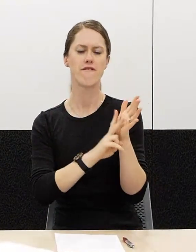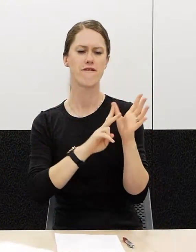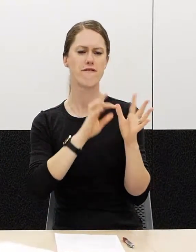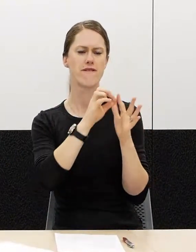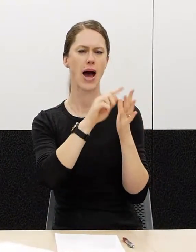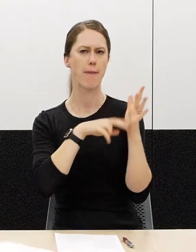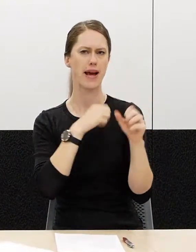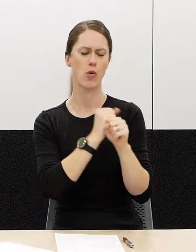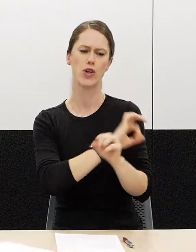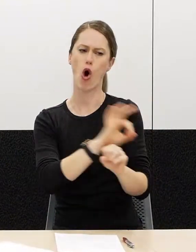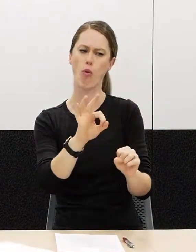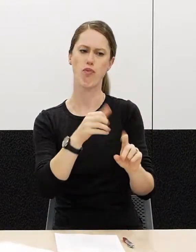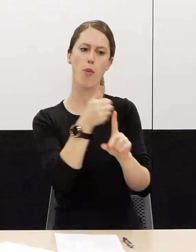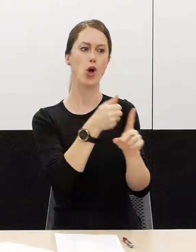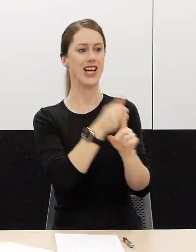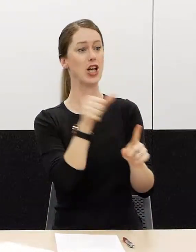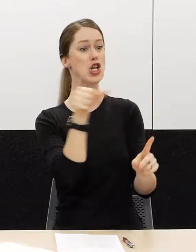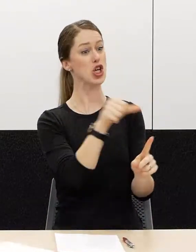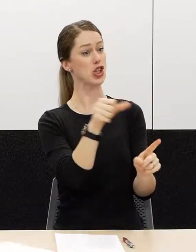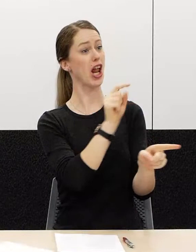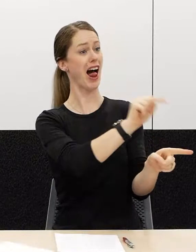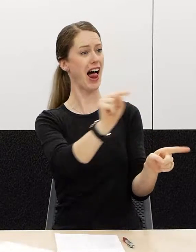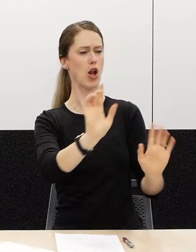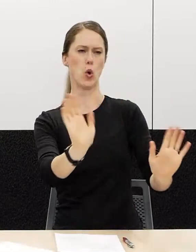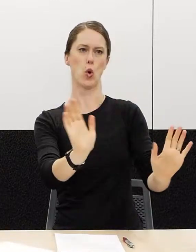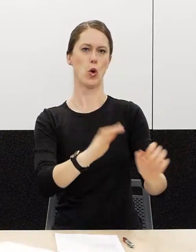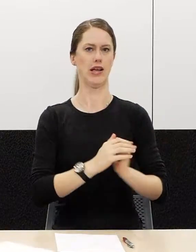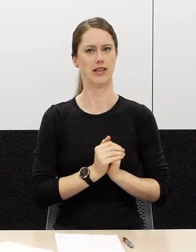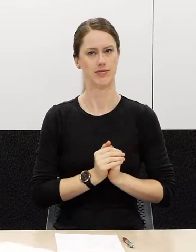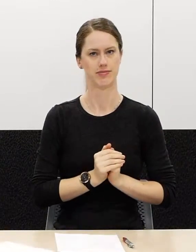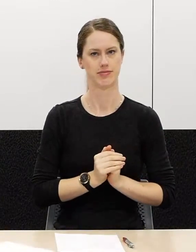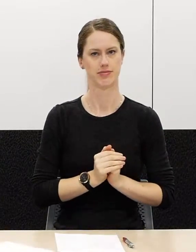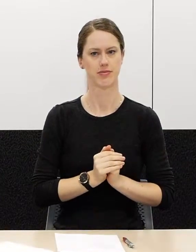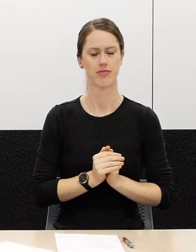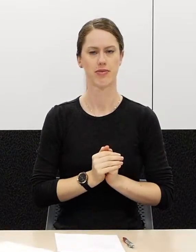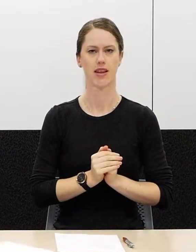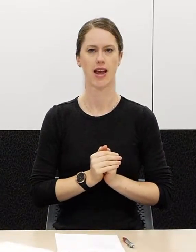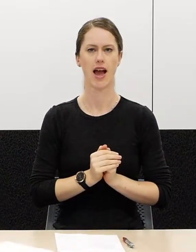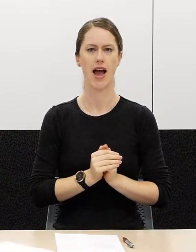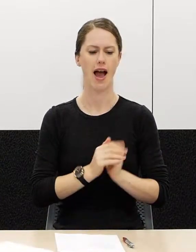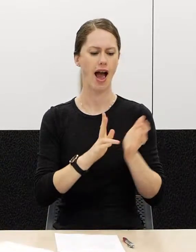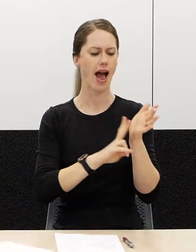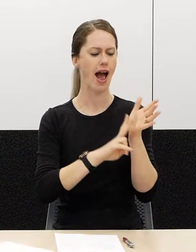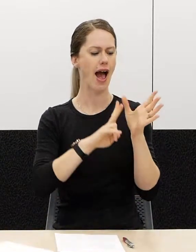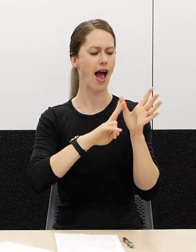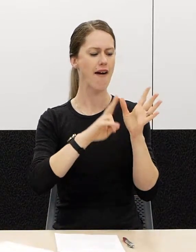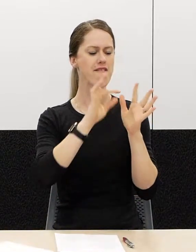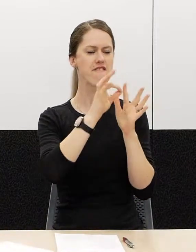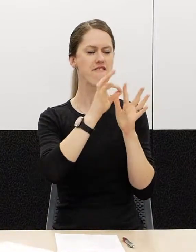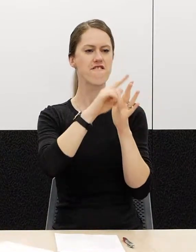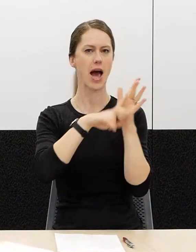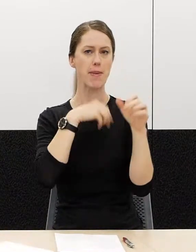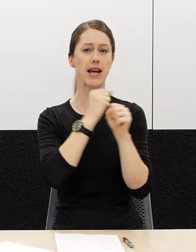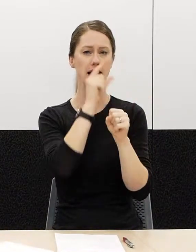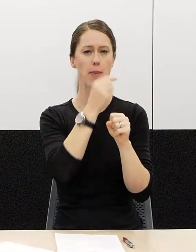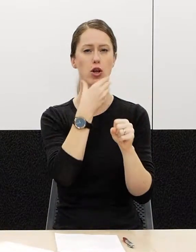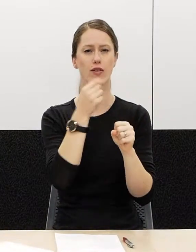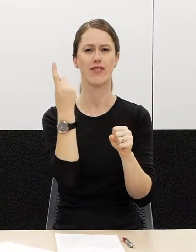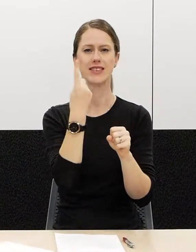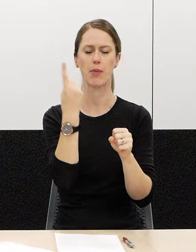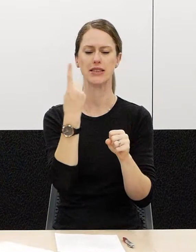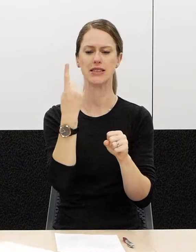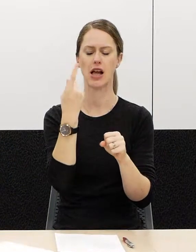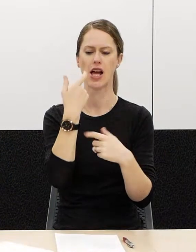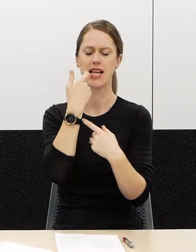that we're definitely not promoting vaping. Absolutely. Vaping can be sometimes useful for people who are addicted